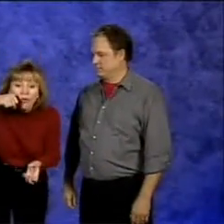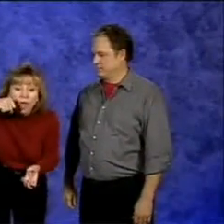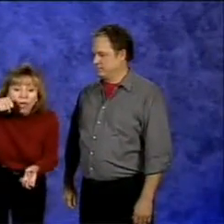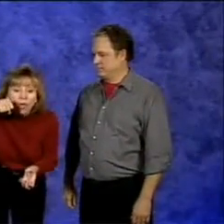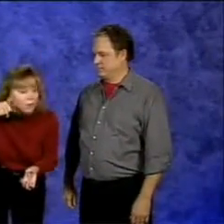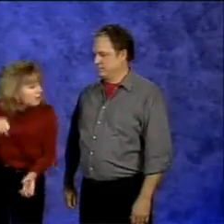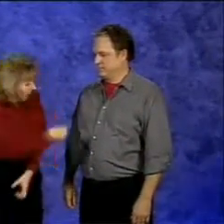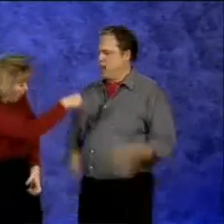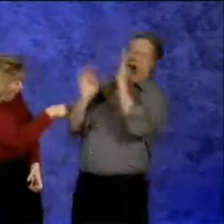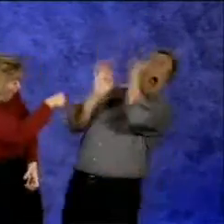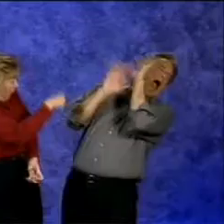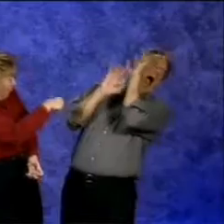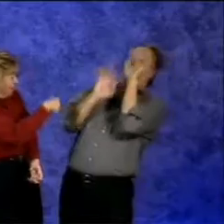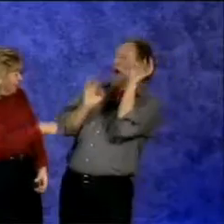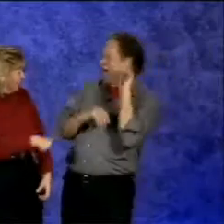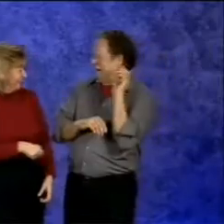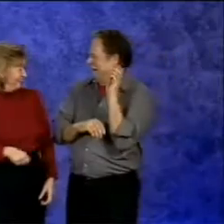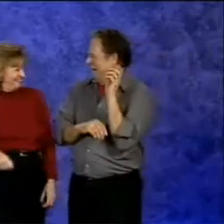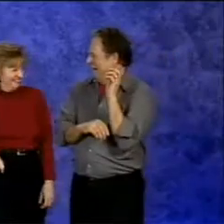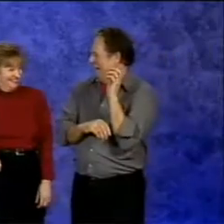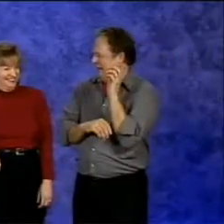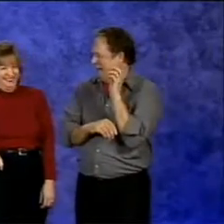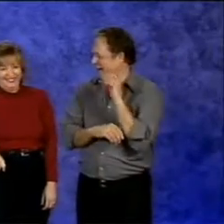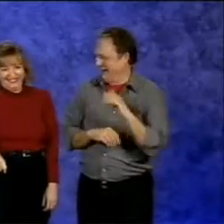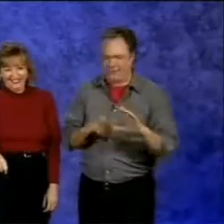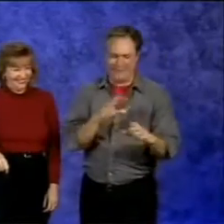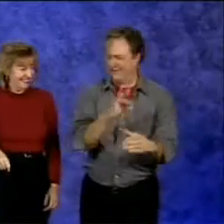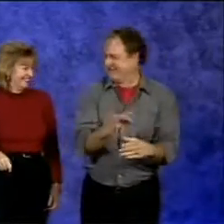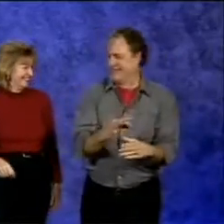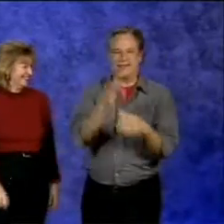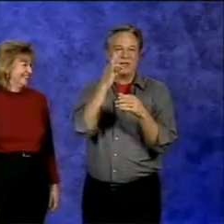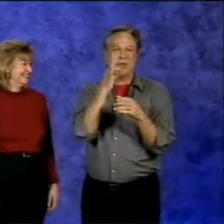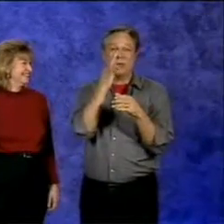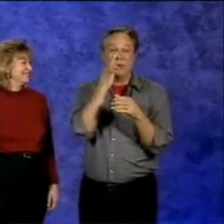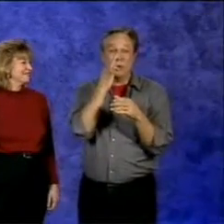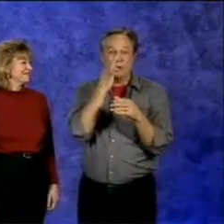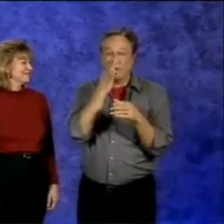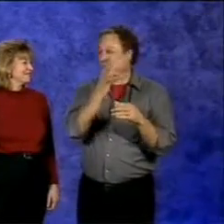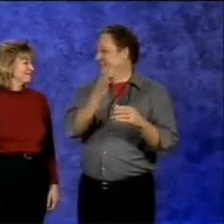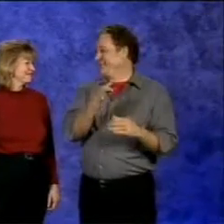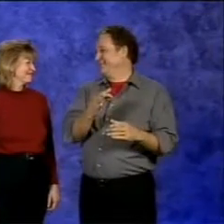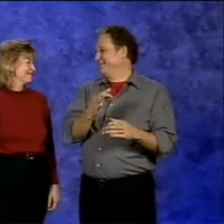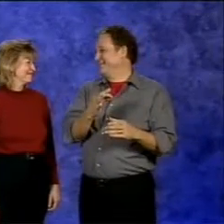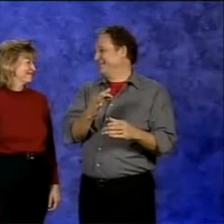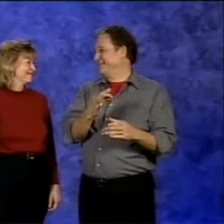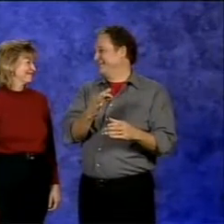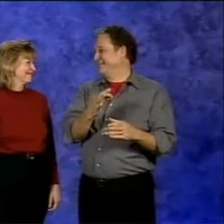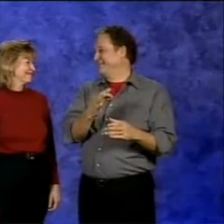must adjust your signs to the situation, because drinking from a water fountain is different from a hose or a straw. In